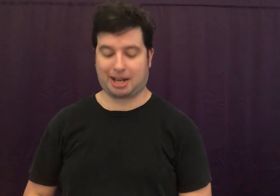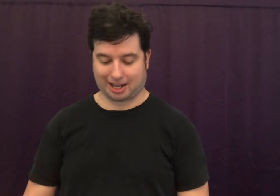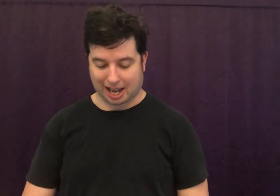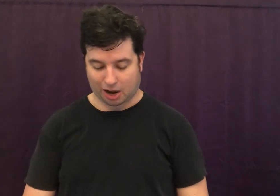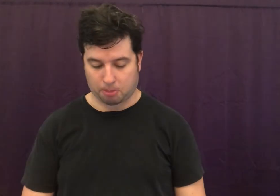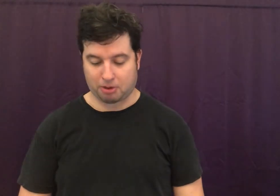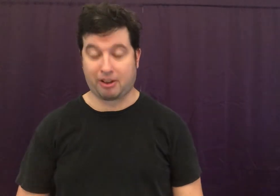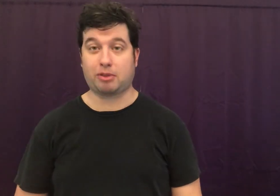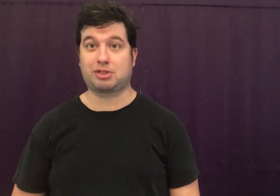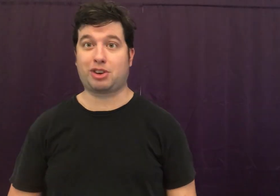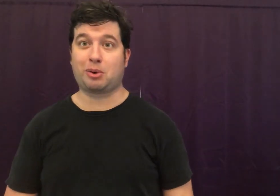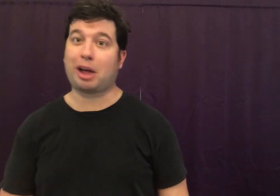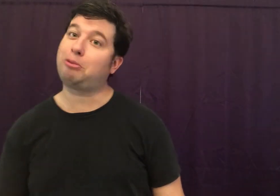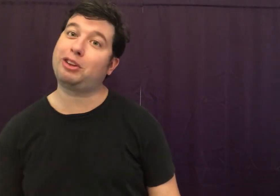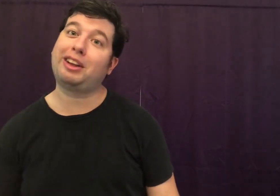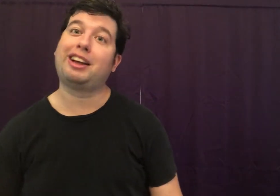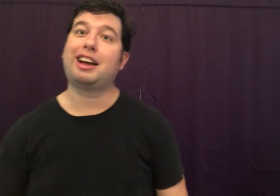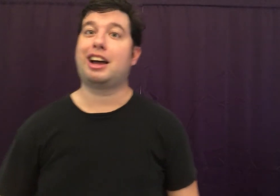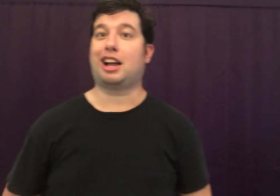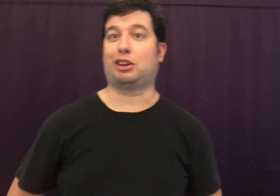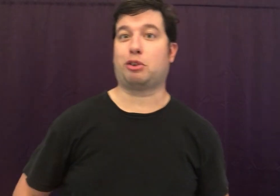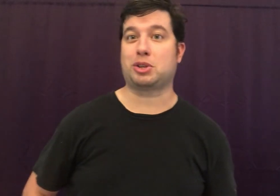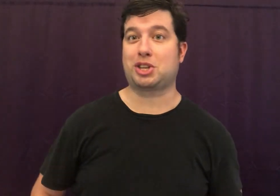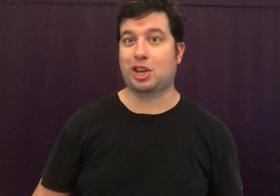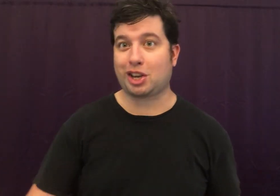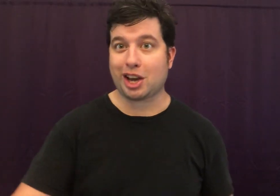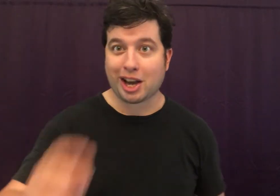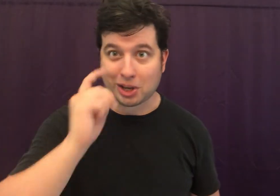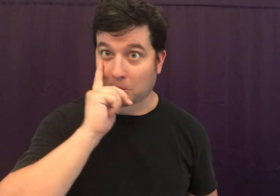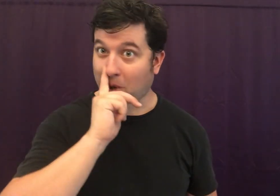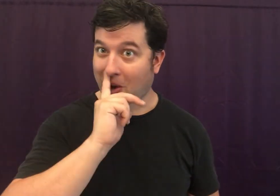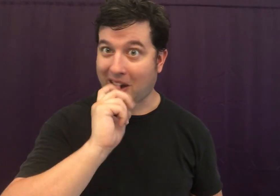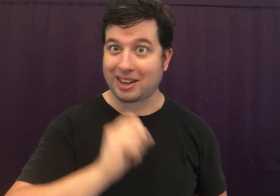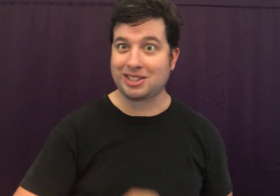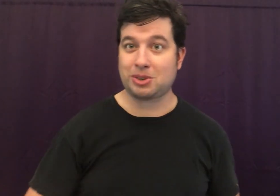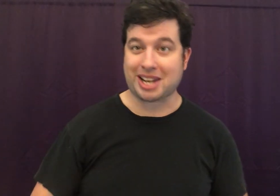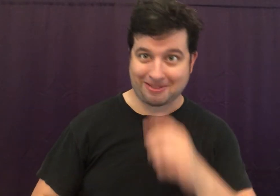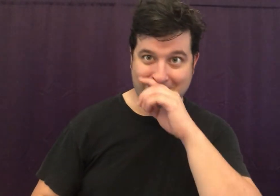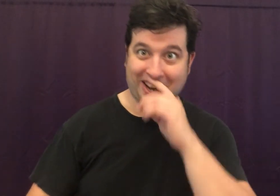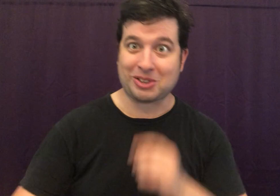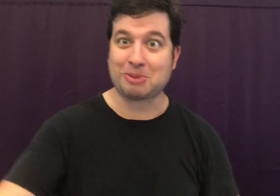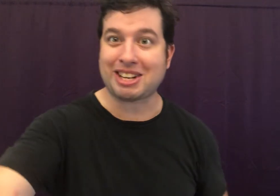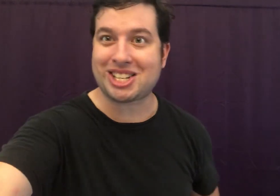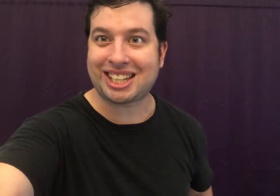meeting. I hope you found this video helpful. I look forward to seeing your work on Tuesday. Thank you so much.